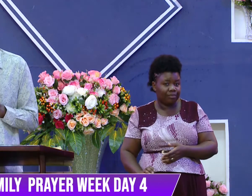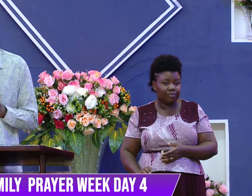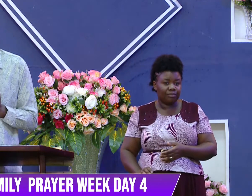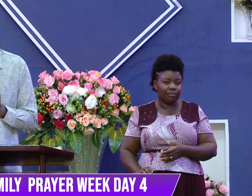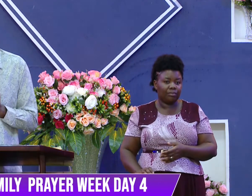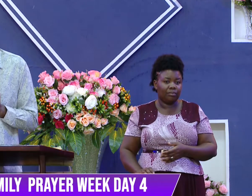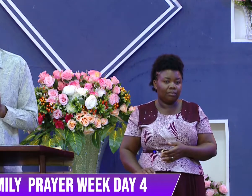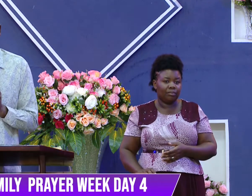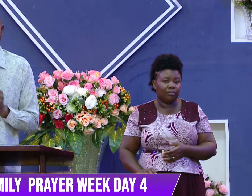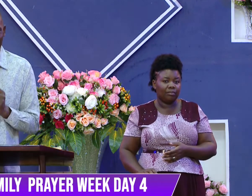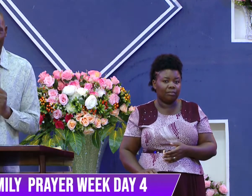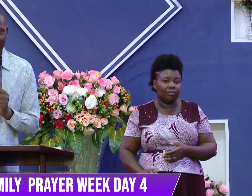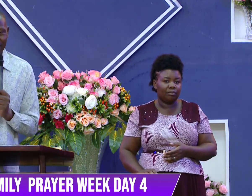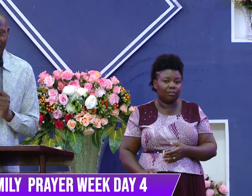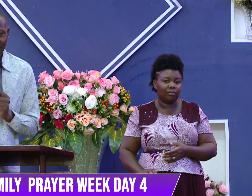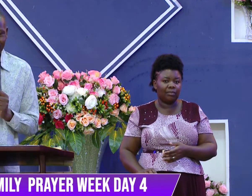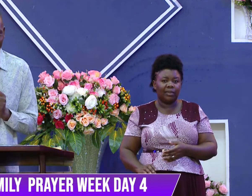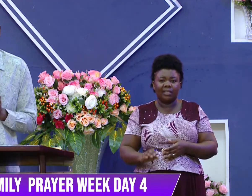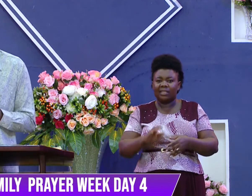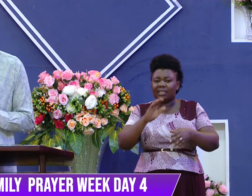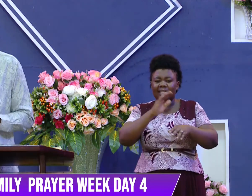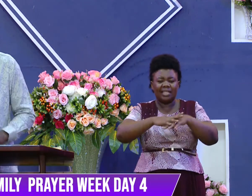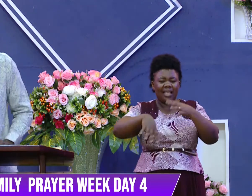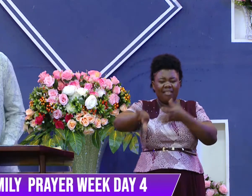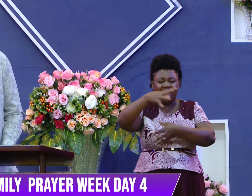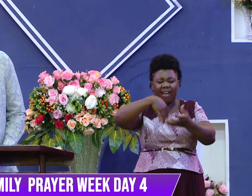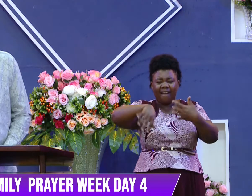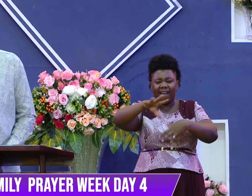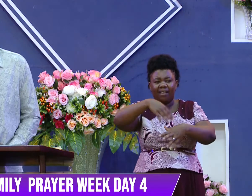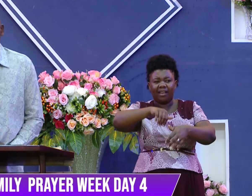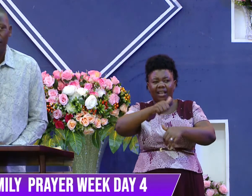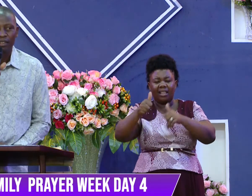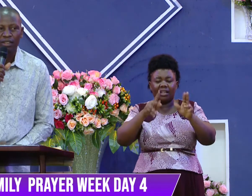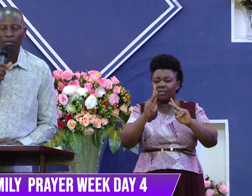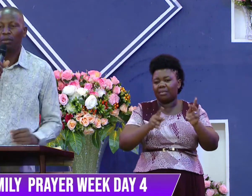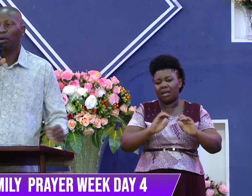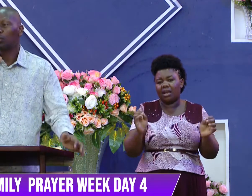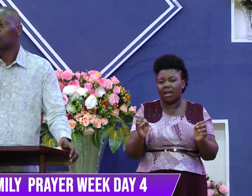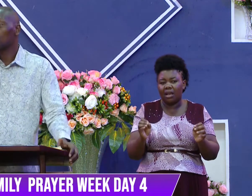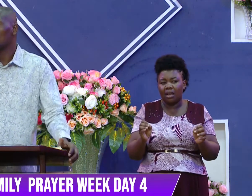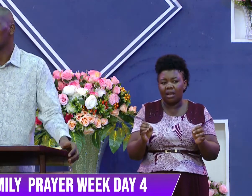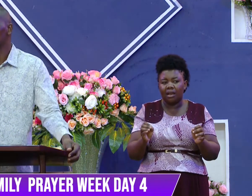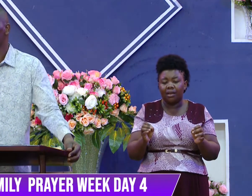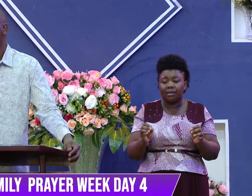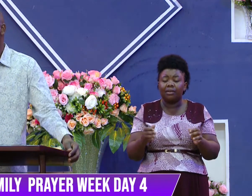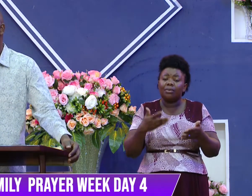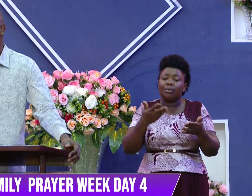The way we behave, when it does not really alarm.